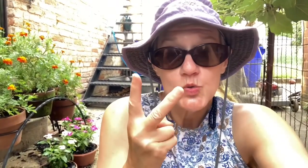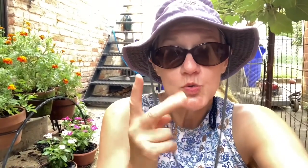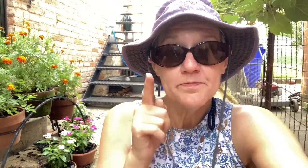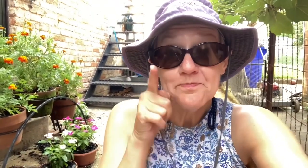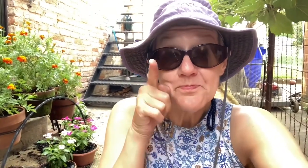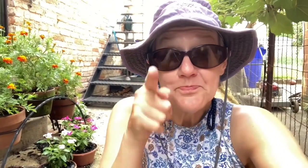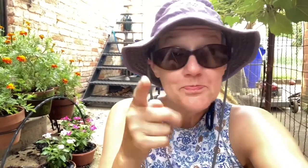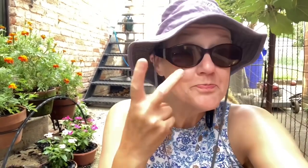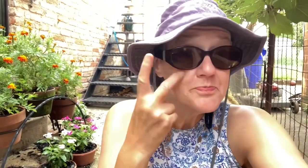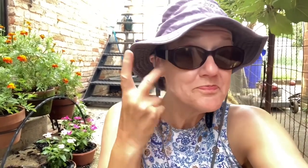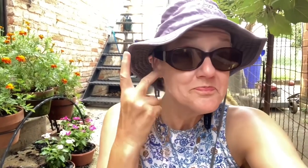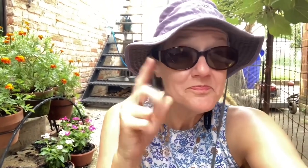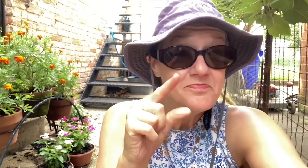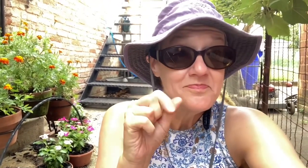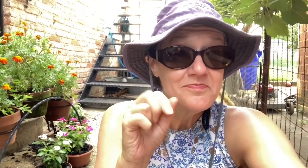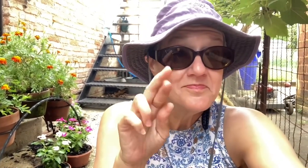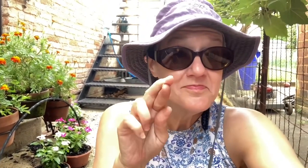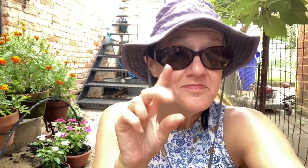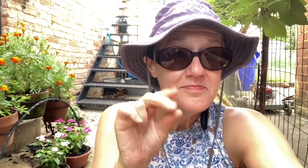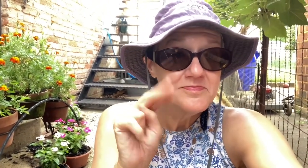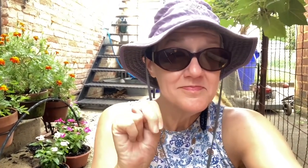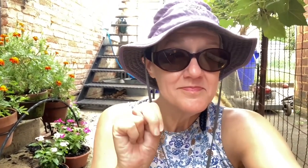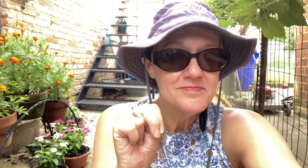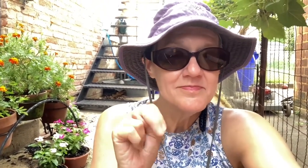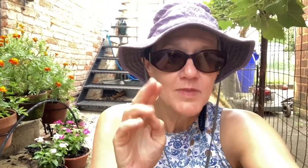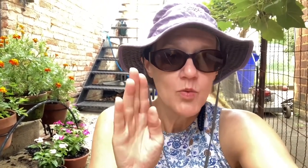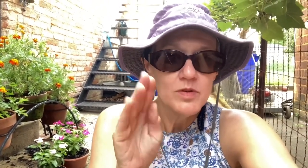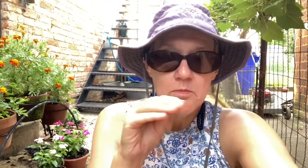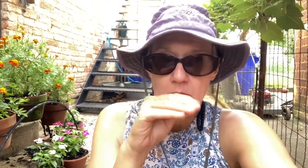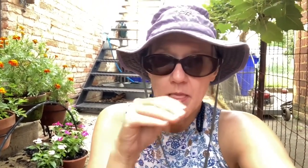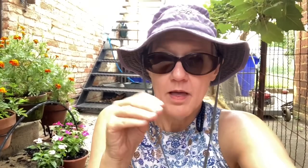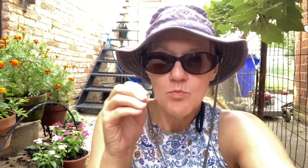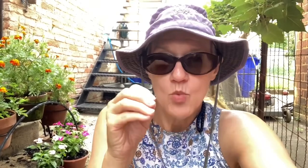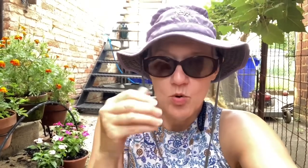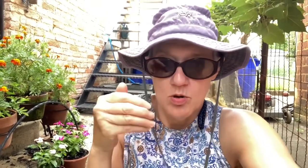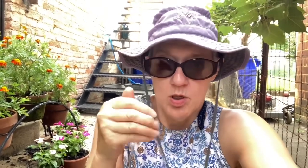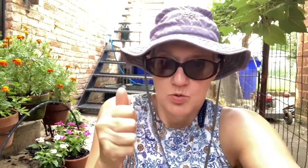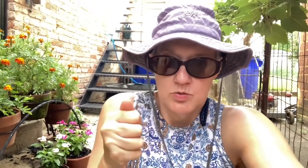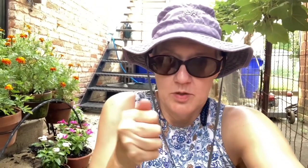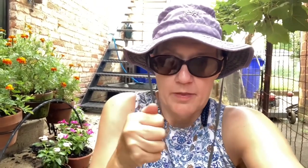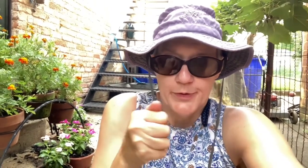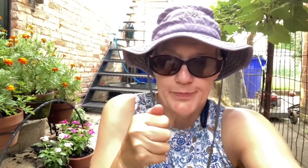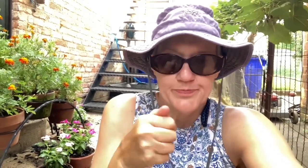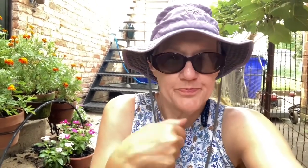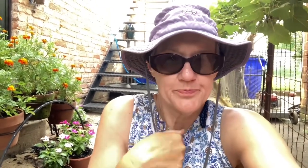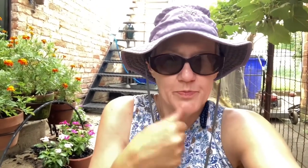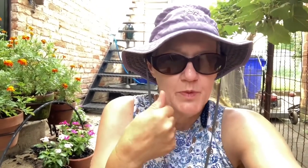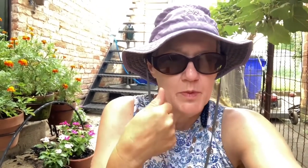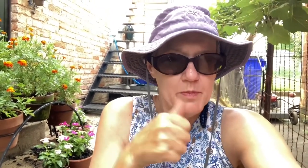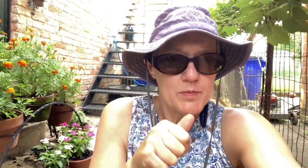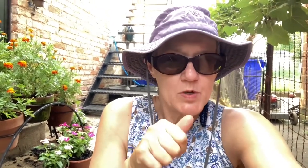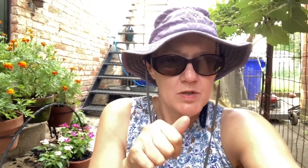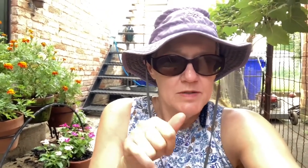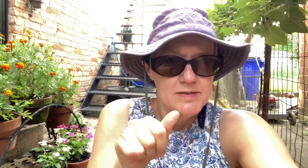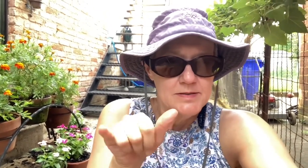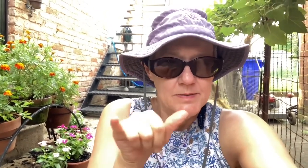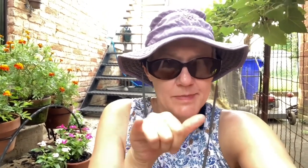Now, secondly, if you notice out at the memorial garden, I would plant them closer together. I don't remember